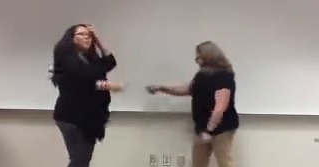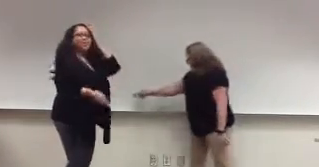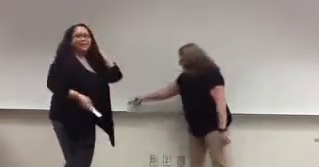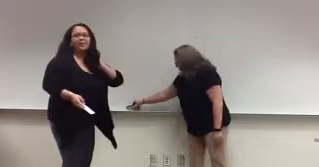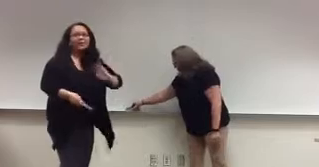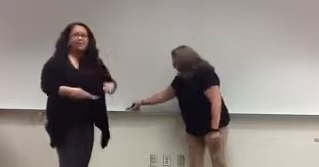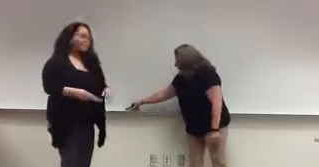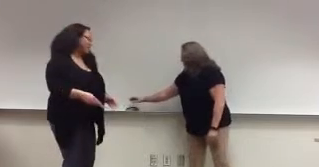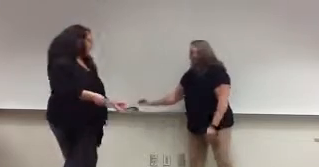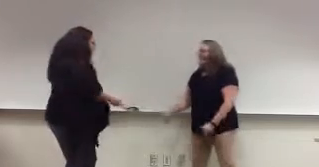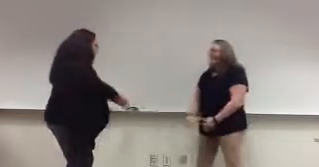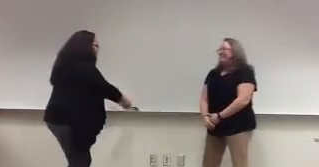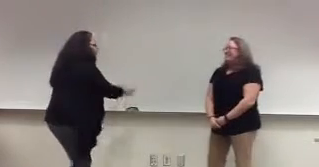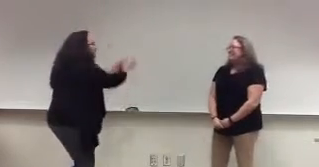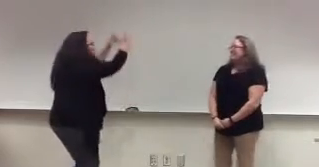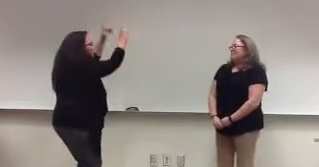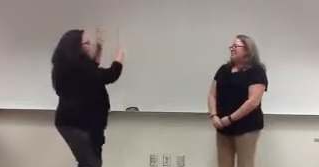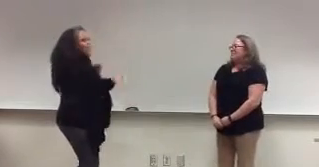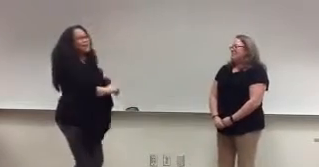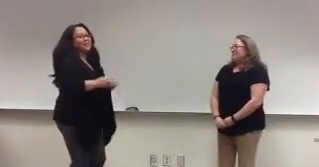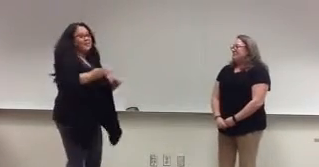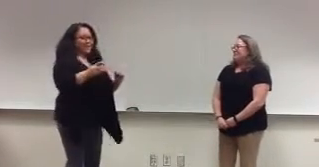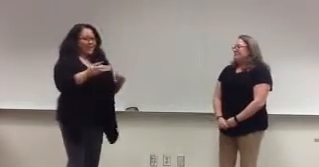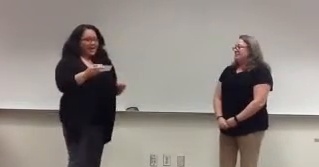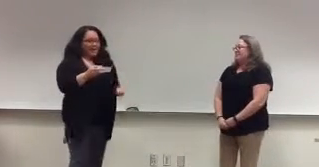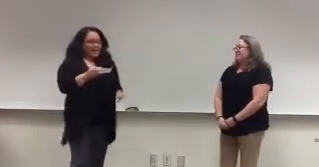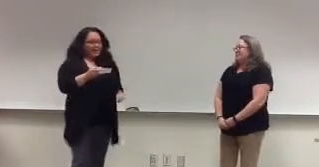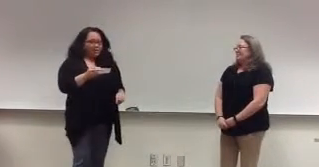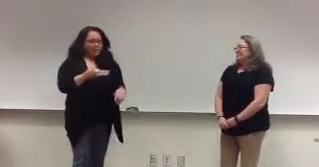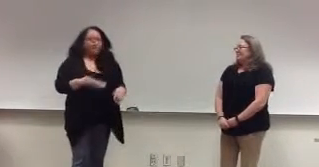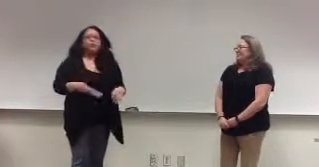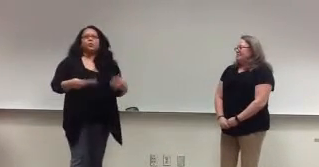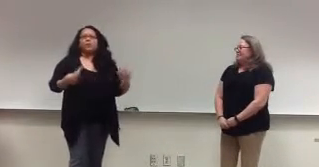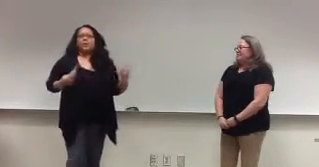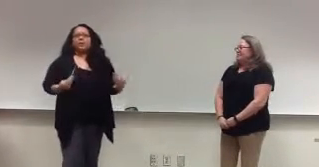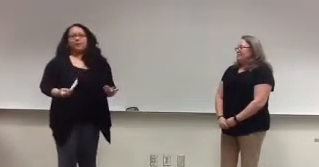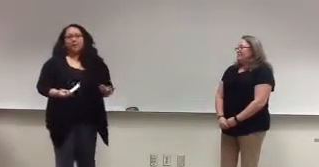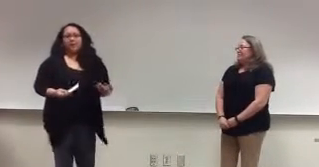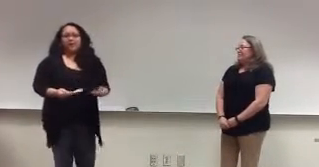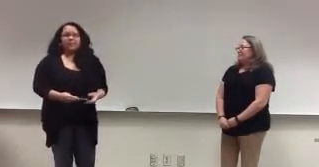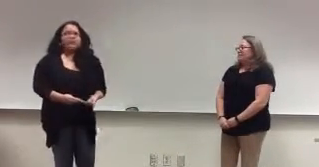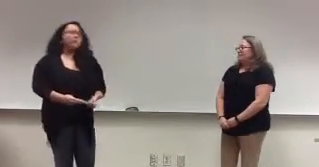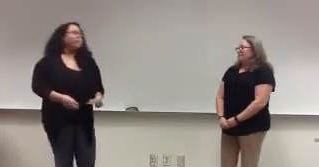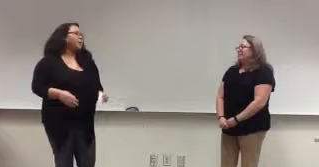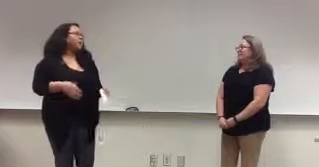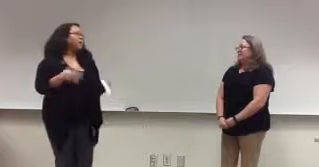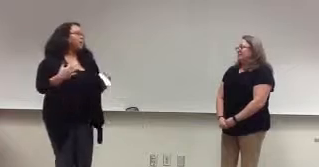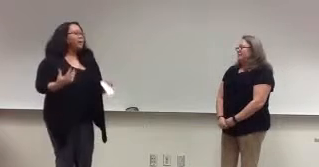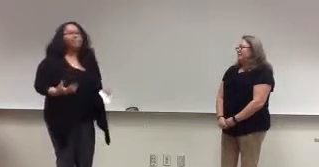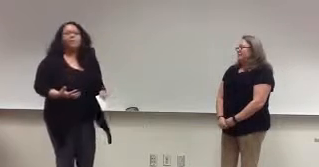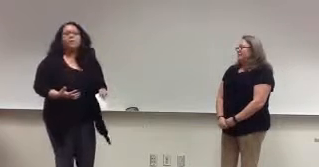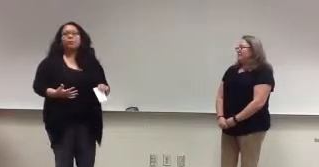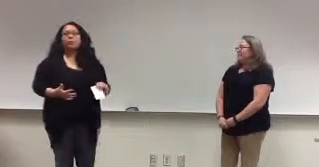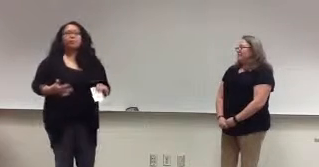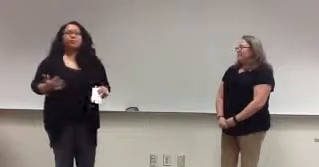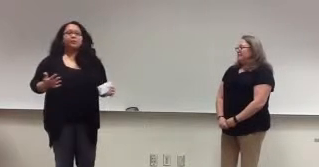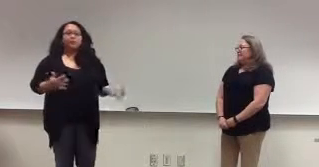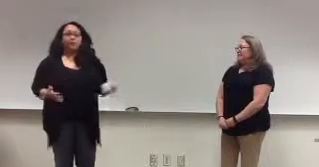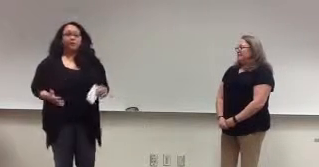projector, just say, that's the mouse projector. And then also, you always want to be polite. You never want to walk away from them when you're in the middle of a